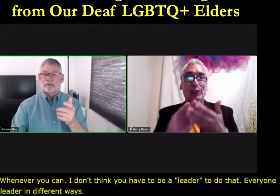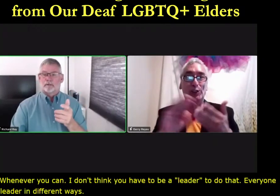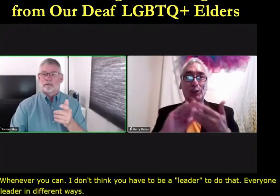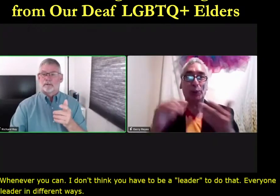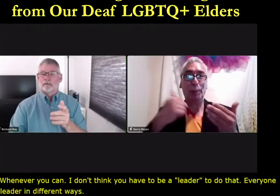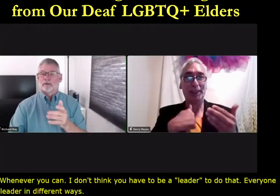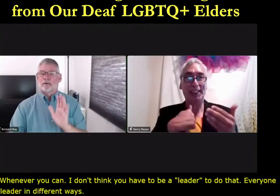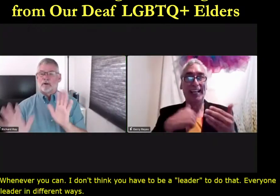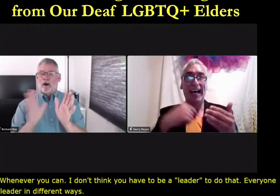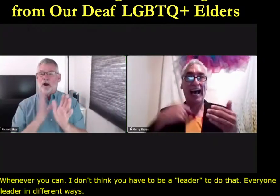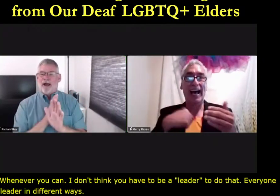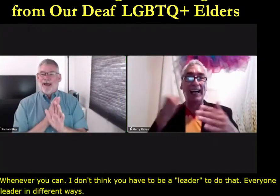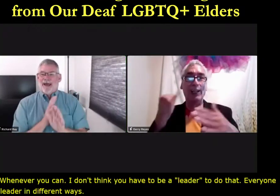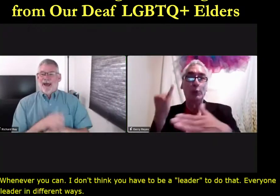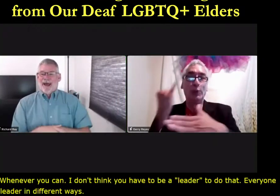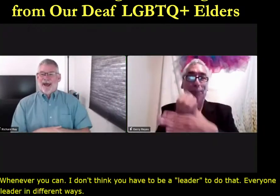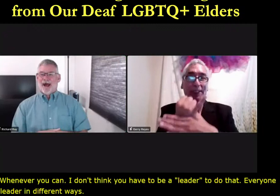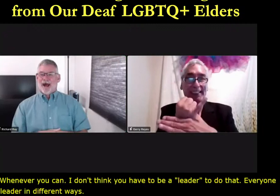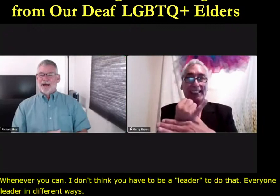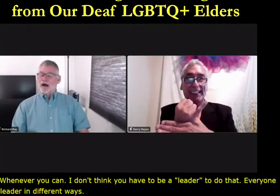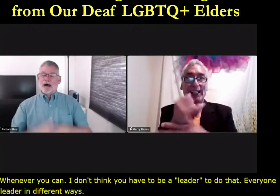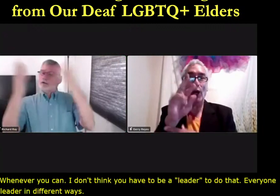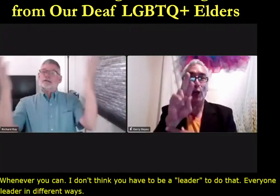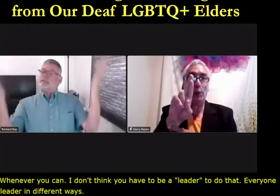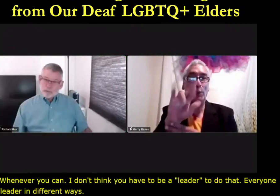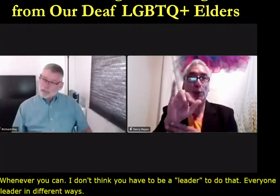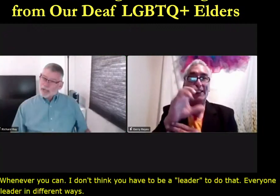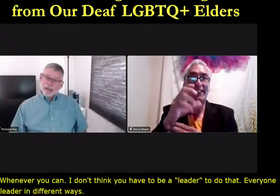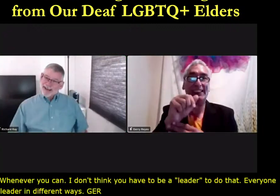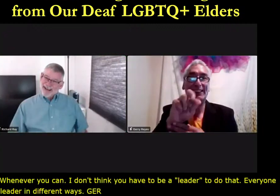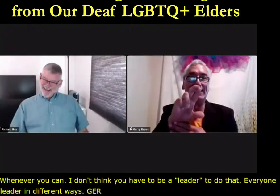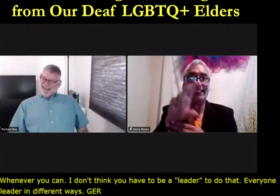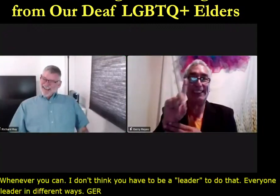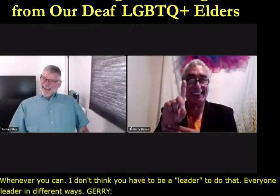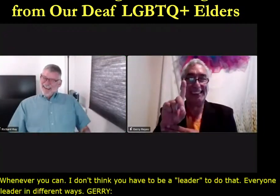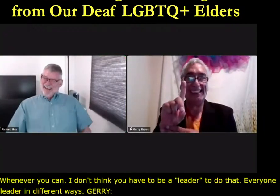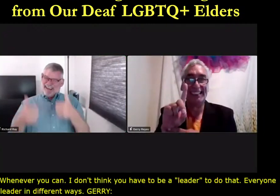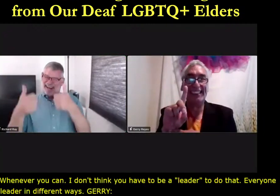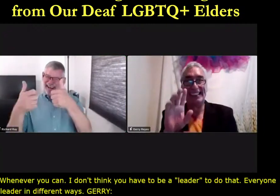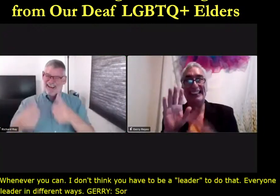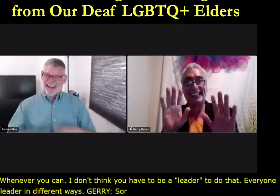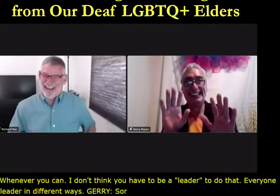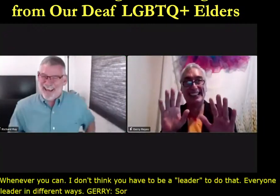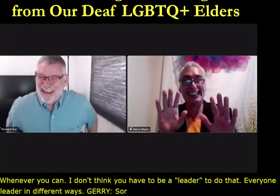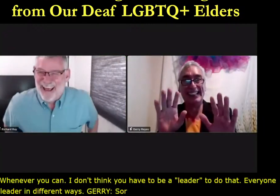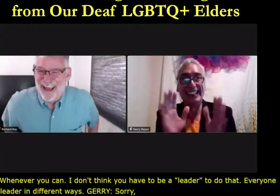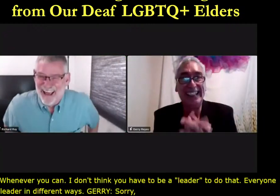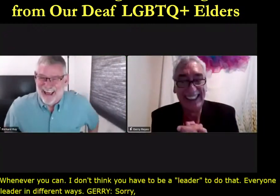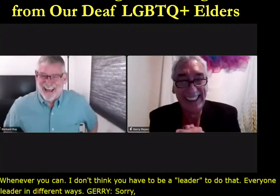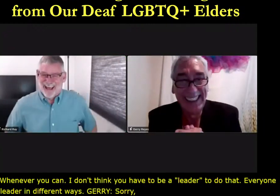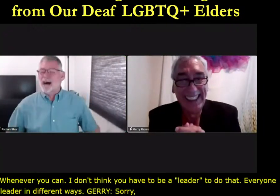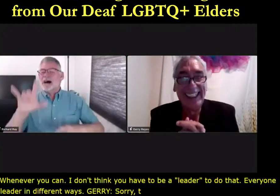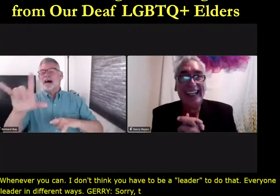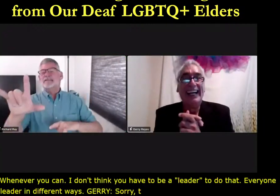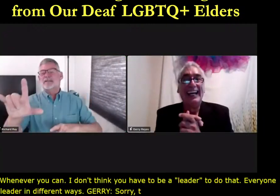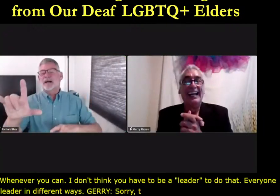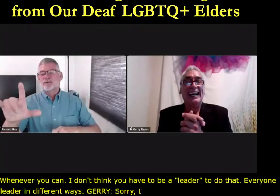oh sorry richard that was me uh jerry i was uh sorry richard i was interrupting you i'm sorry